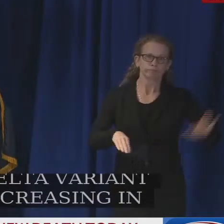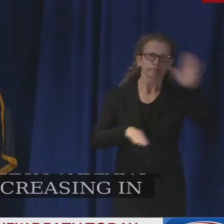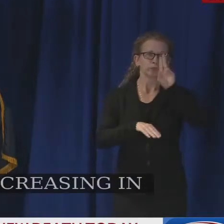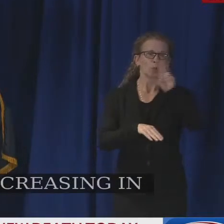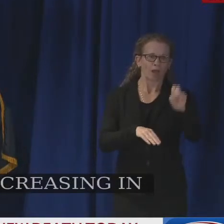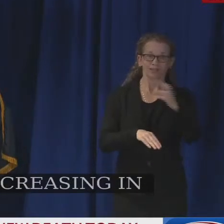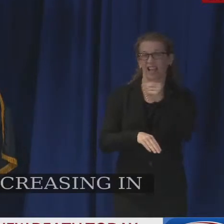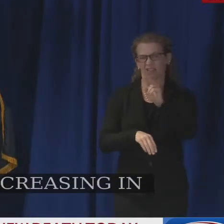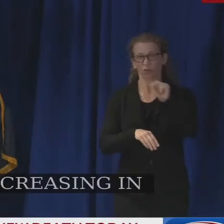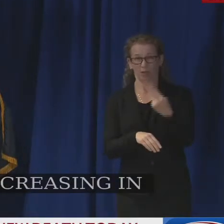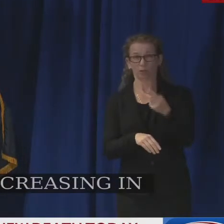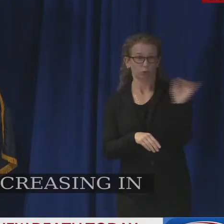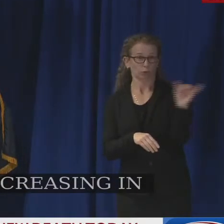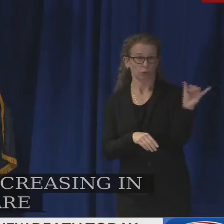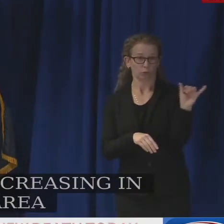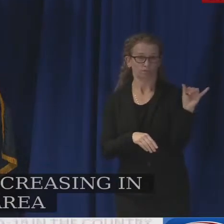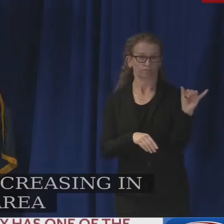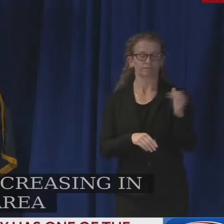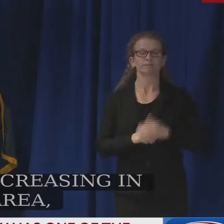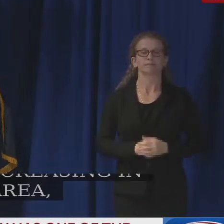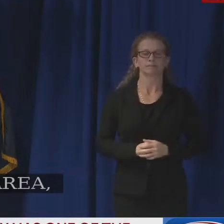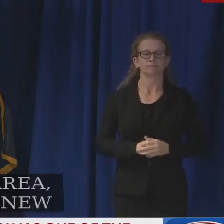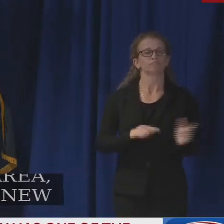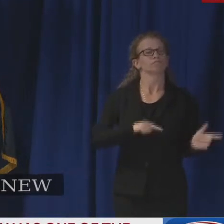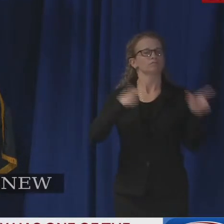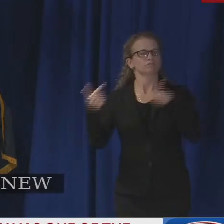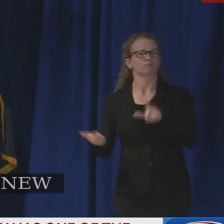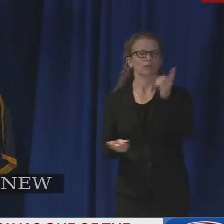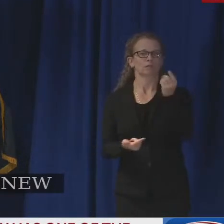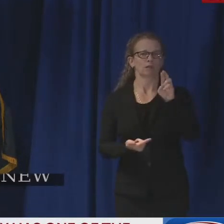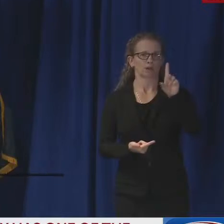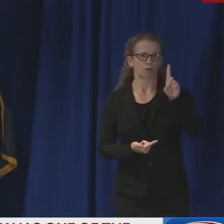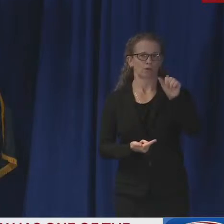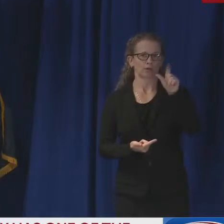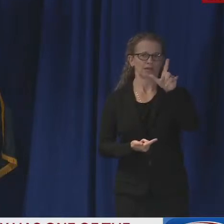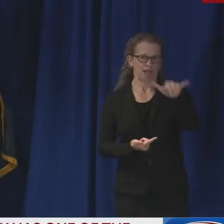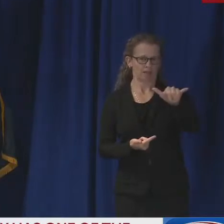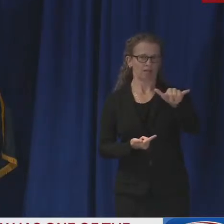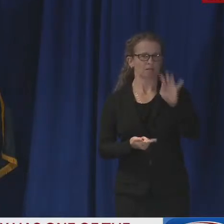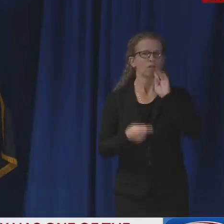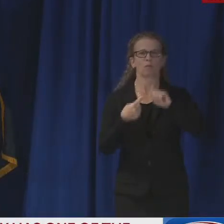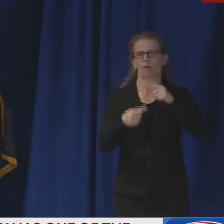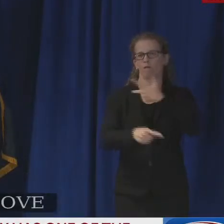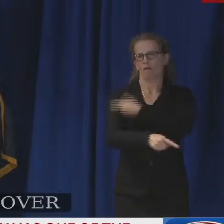With that, I will hand things over to Dr. Daly for a vaccine and outbreak update. Thanks.